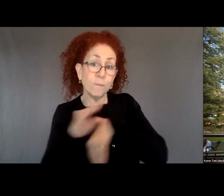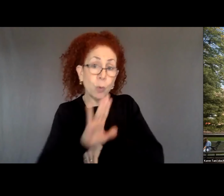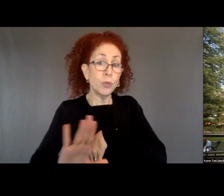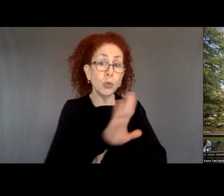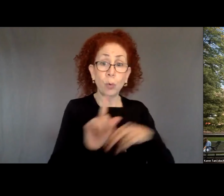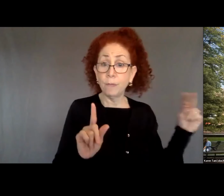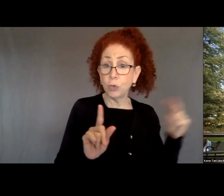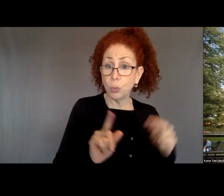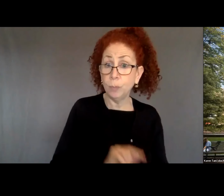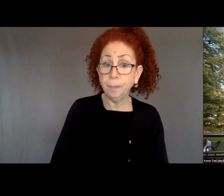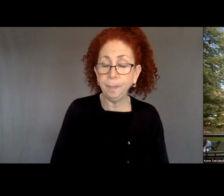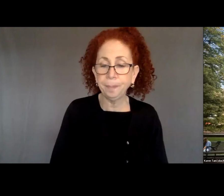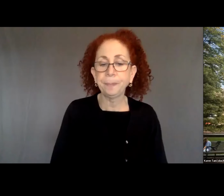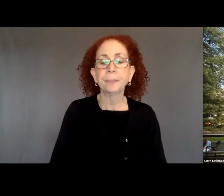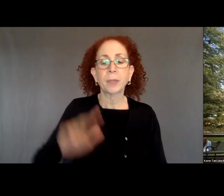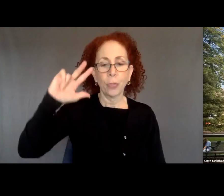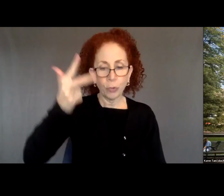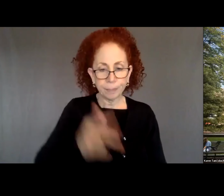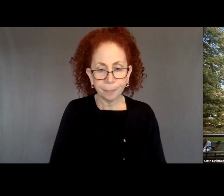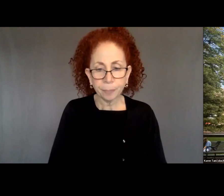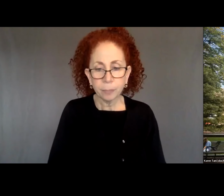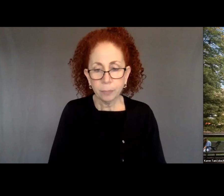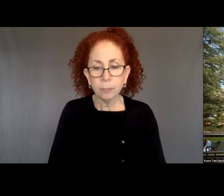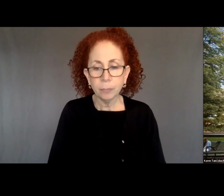views? Third, we have tried to craft